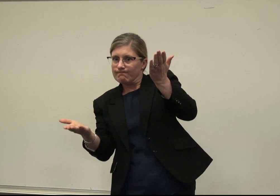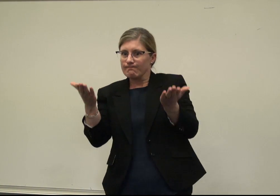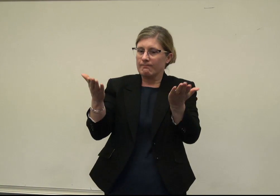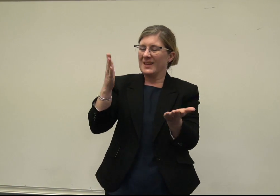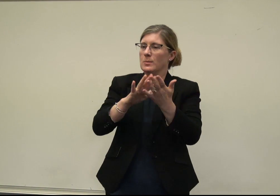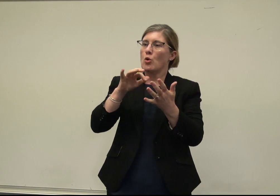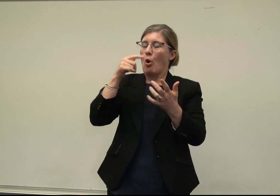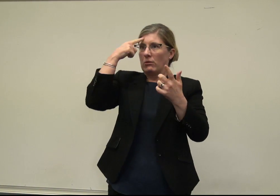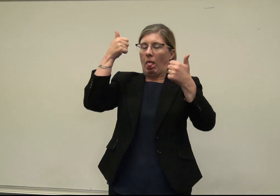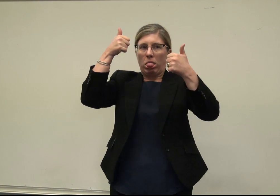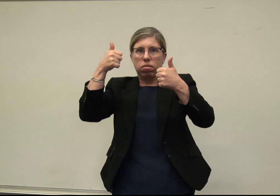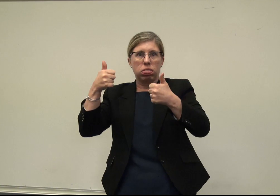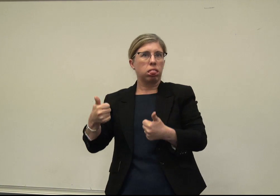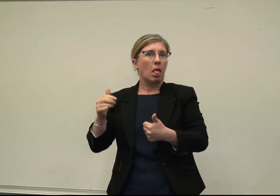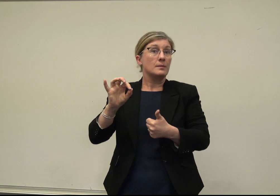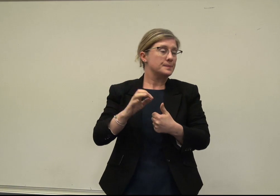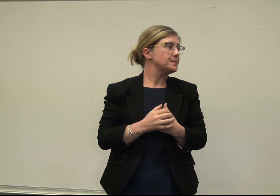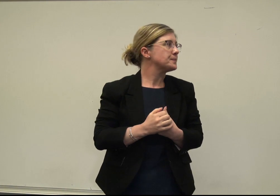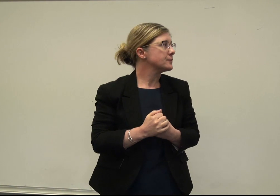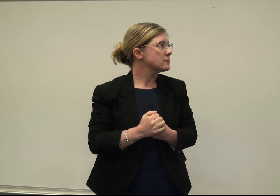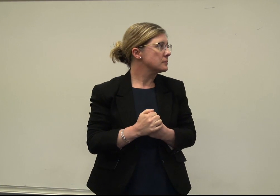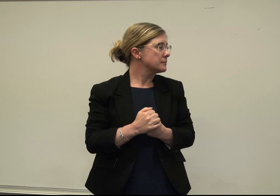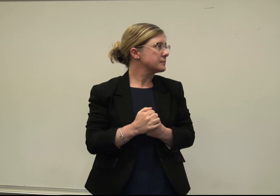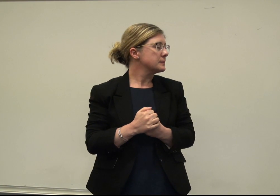pathological cases, so certain kinds of dementia,